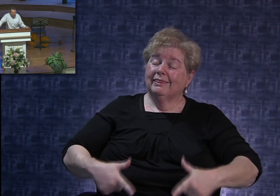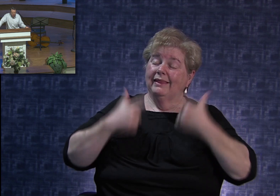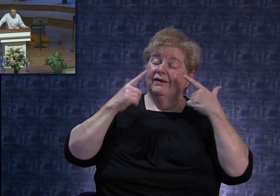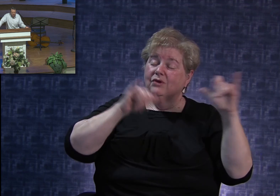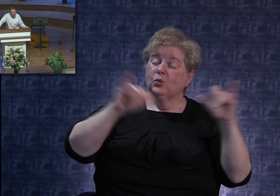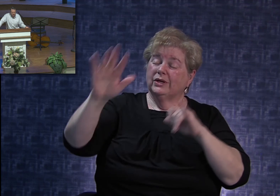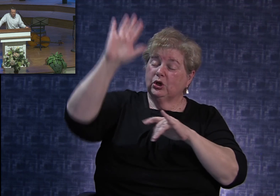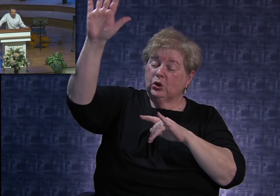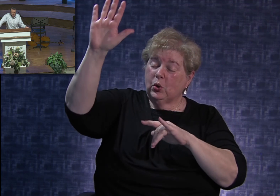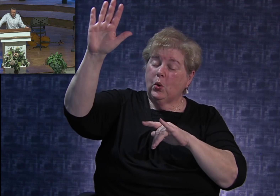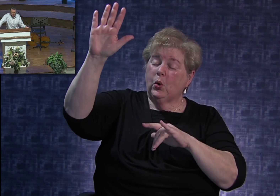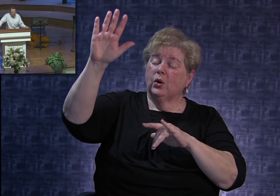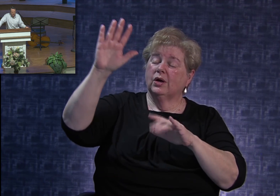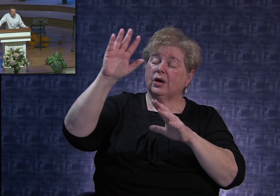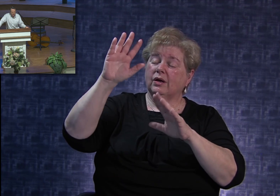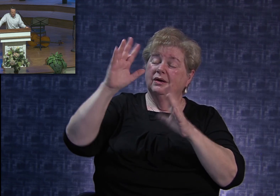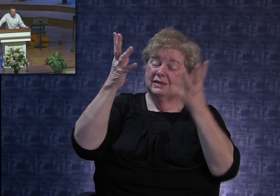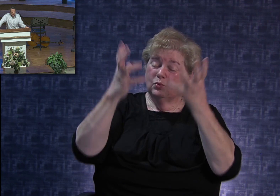your strength and in your power